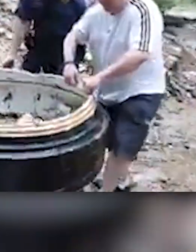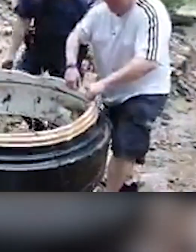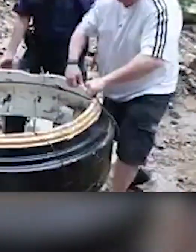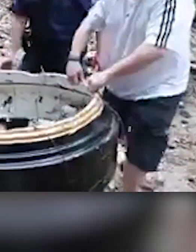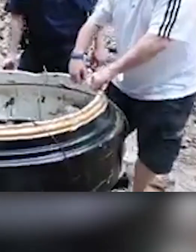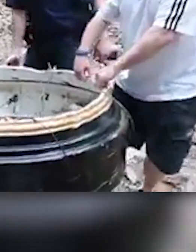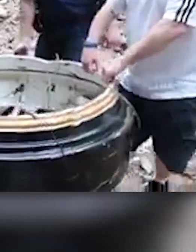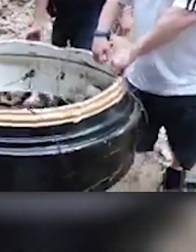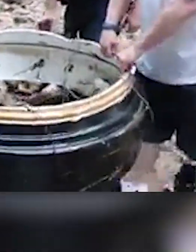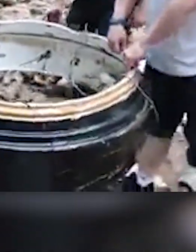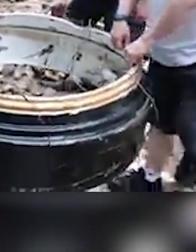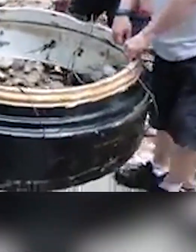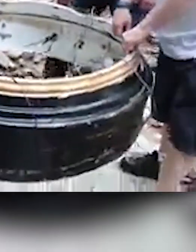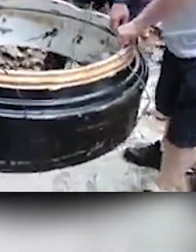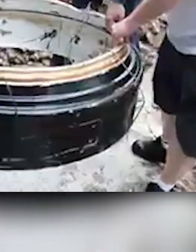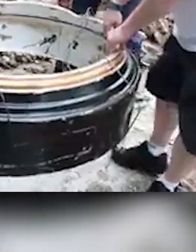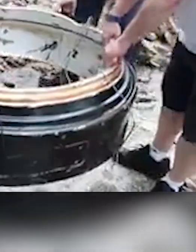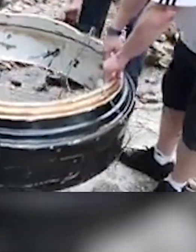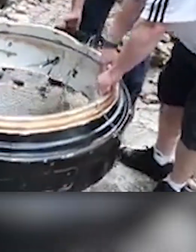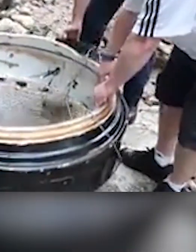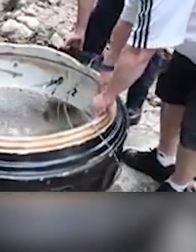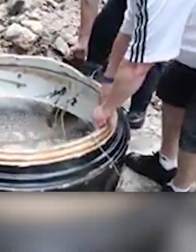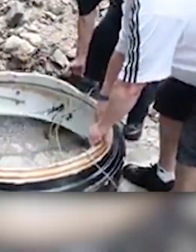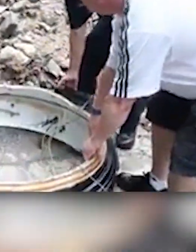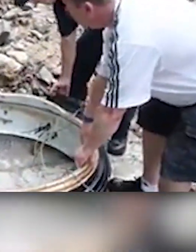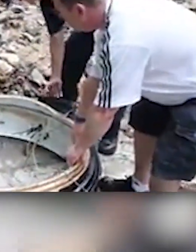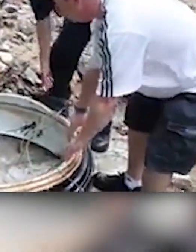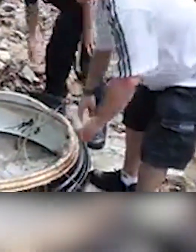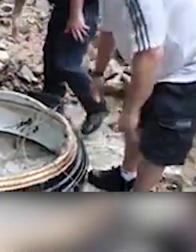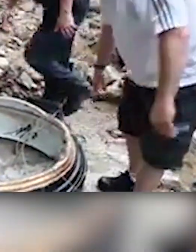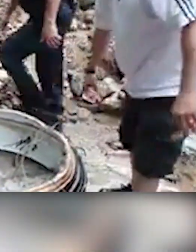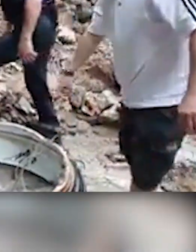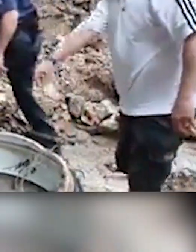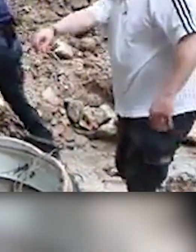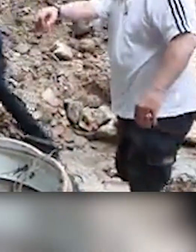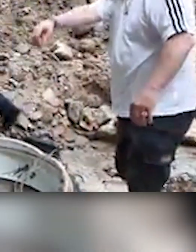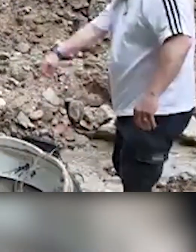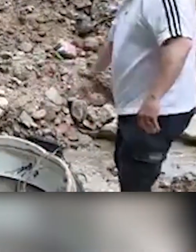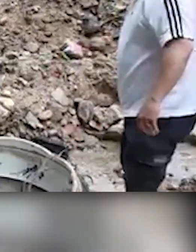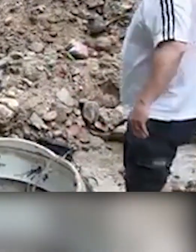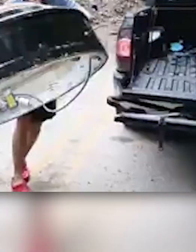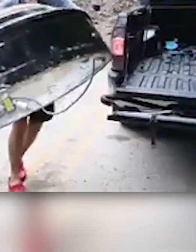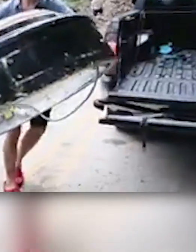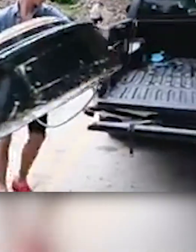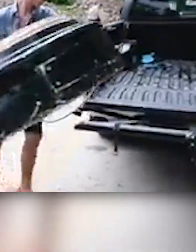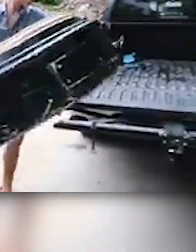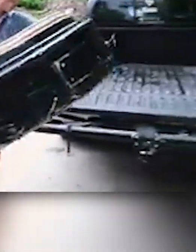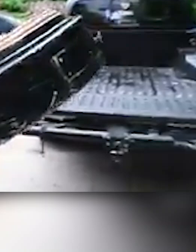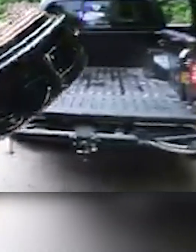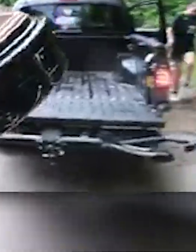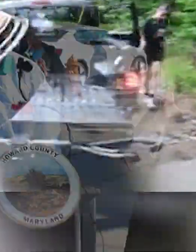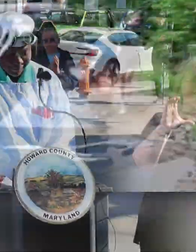landmark. Today, we will cut the ribbon for the return of the Ellicott City clock.